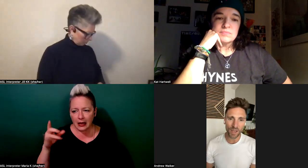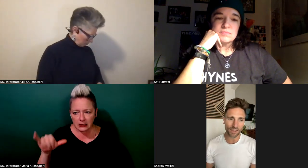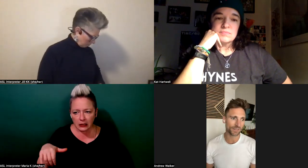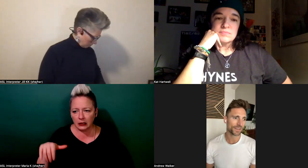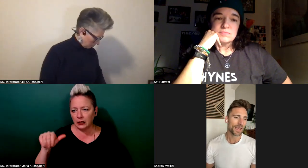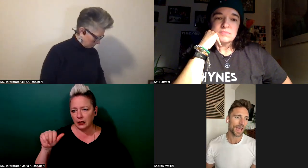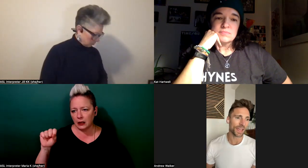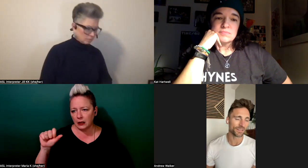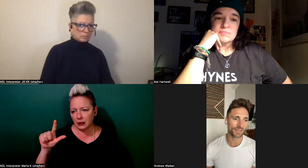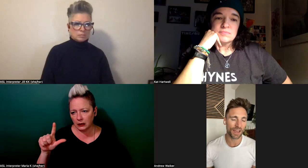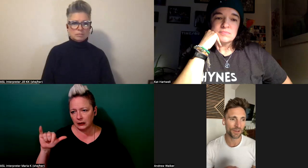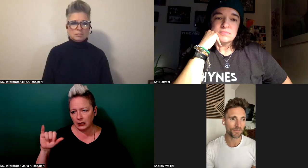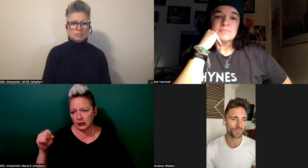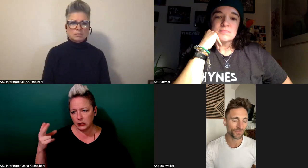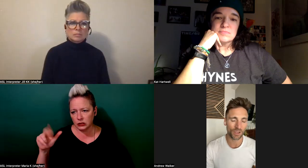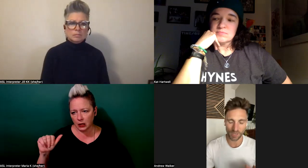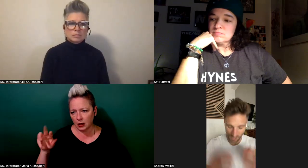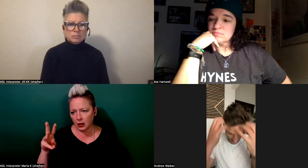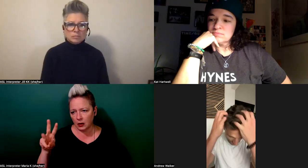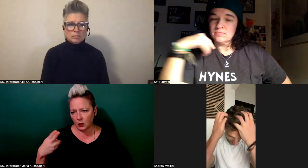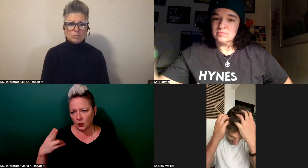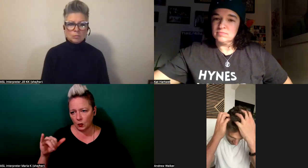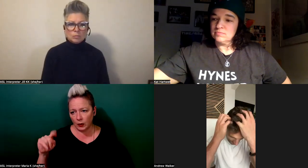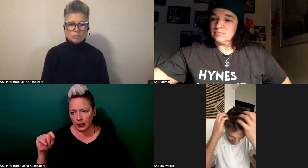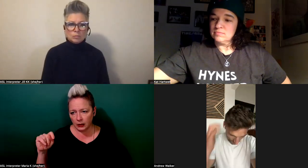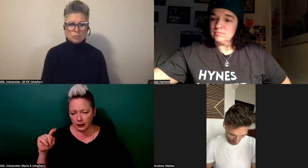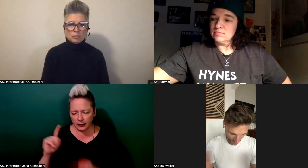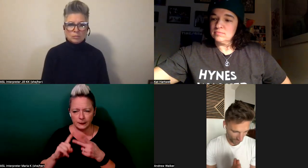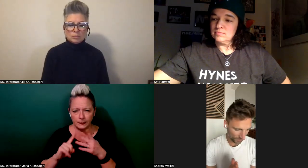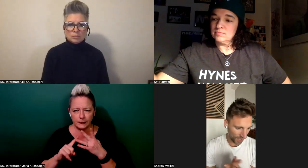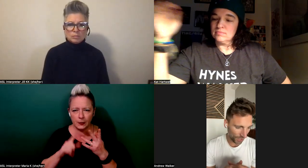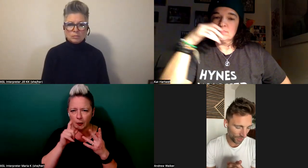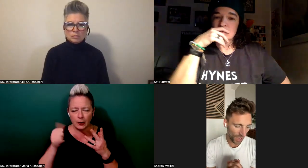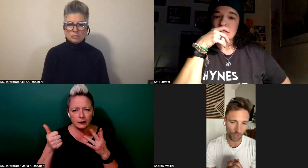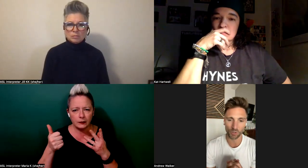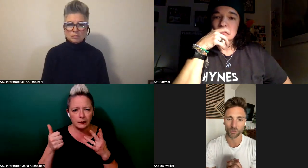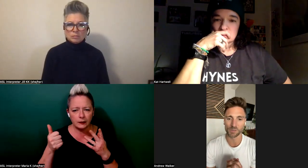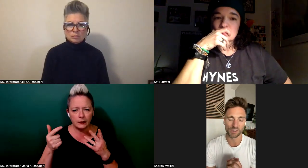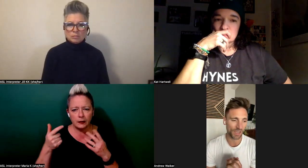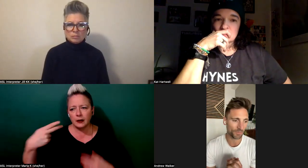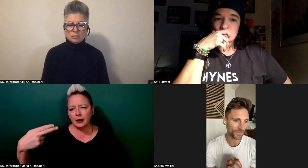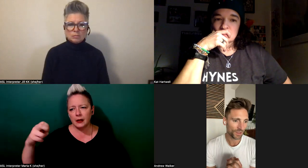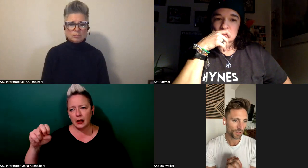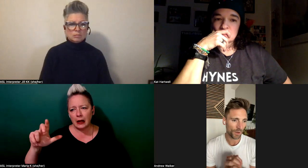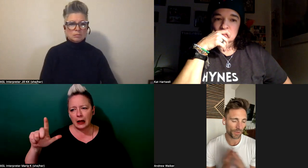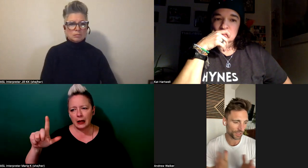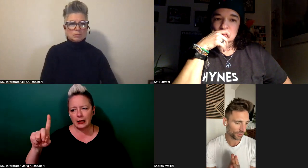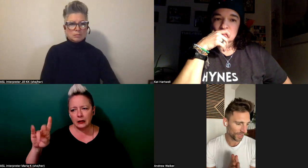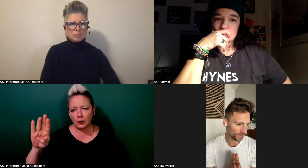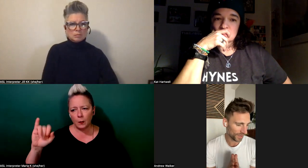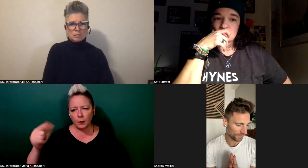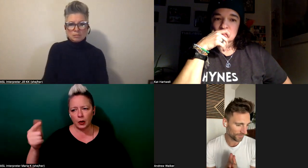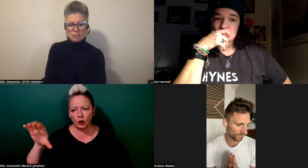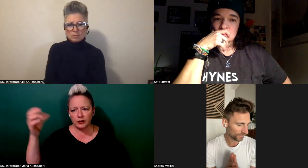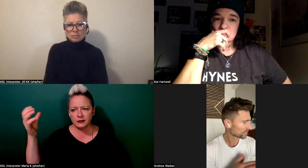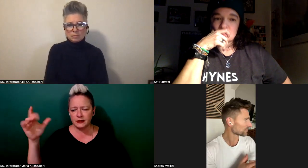Alicia Witt, and oh my gosh, what's her face from the Heidelberg Christmas? Why am I blanking on her